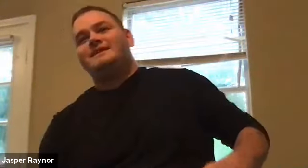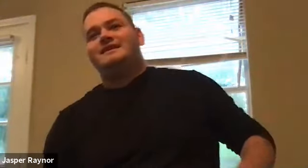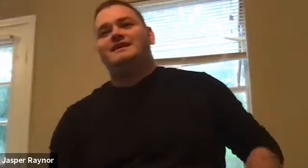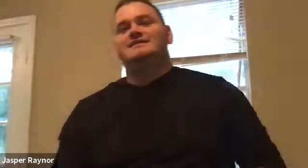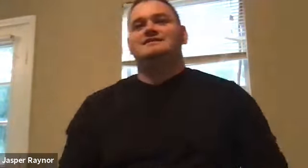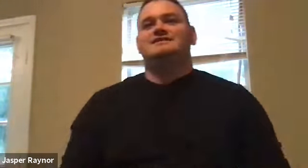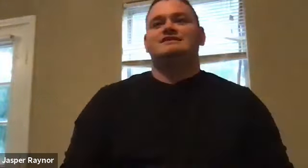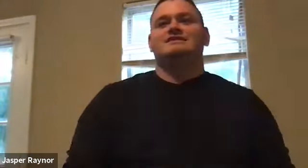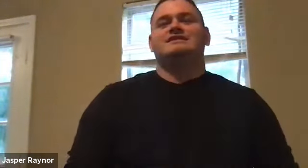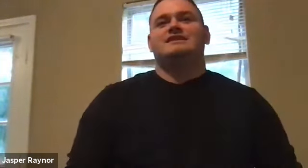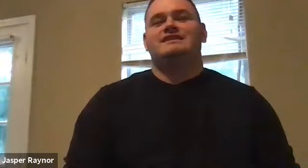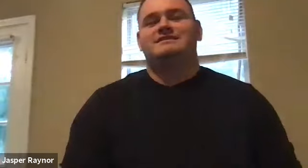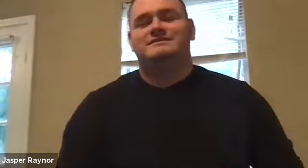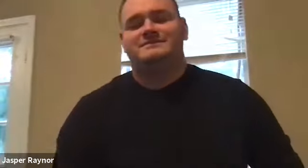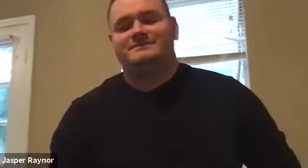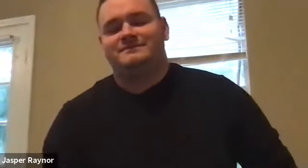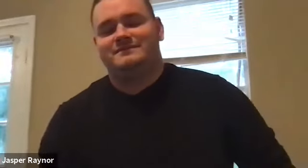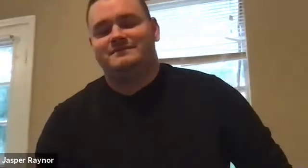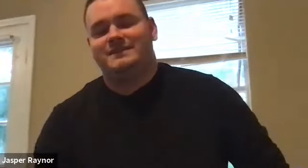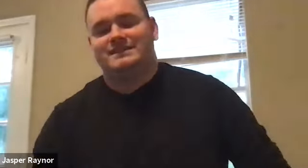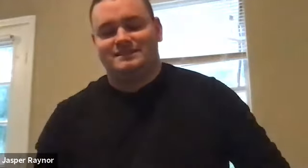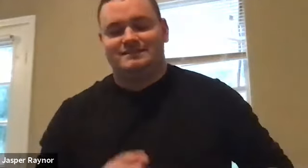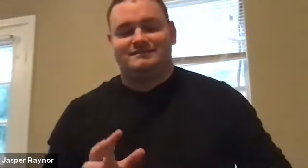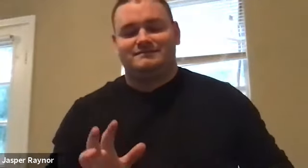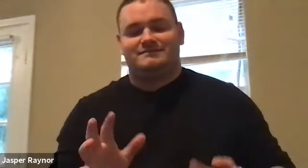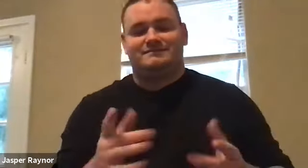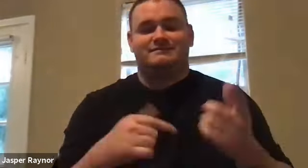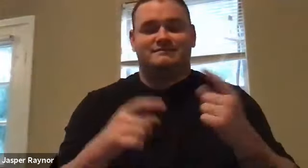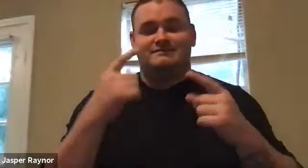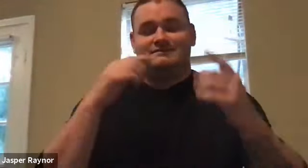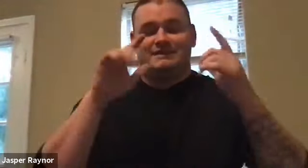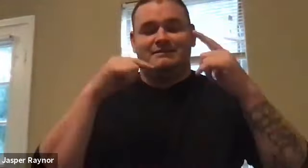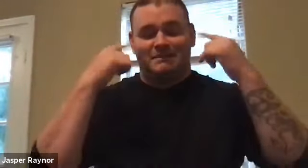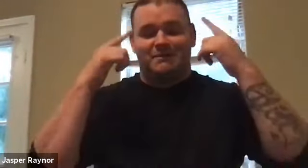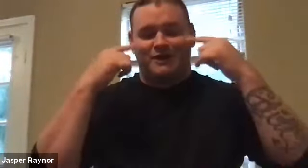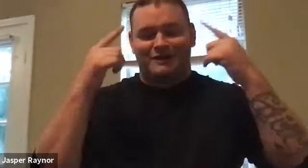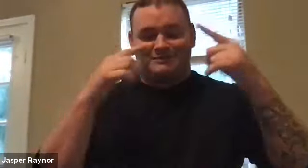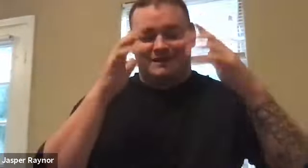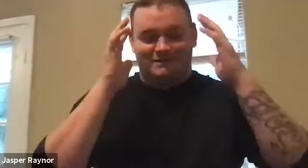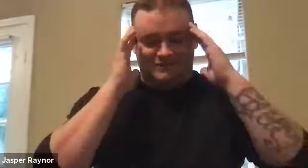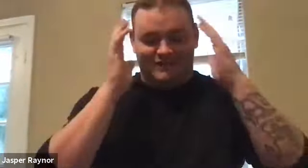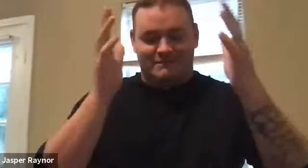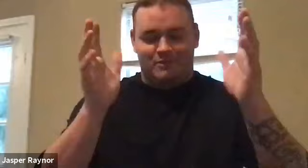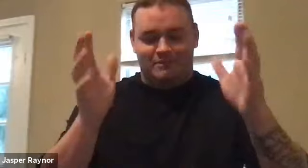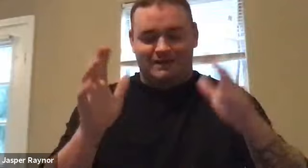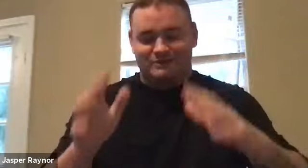You gotta say it now. It's let me get my brain on. I'm trying to get my brain back on track.